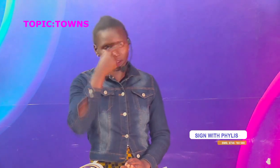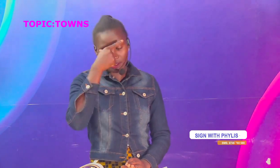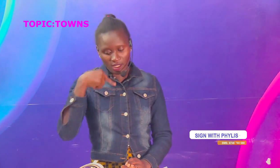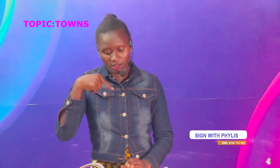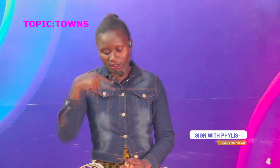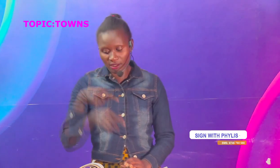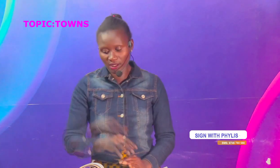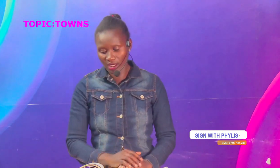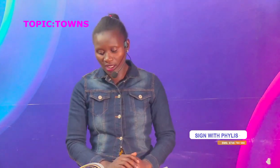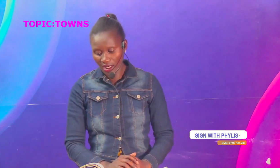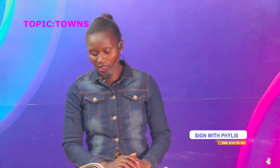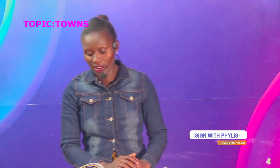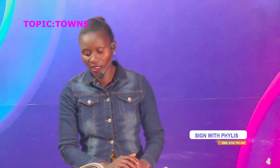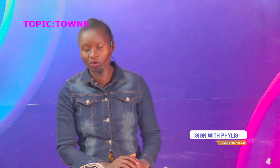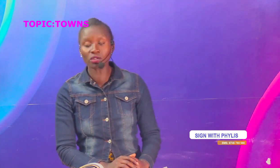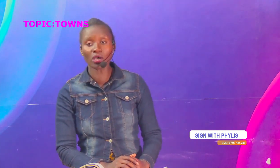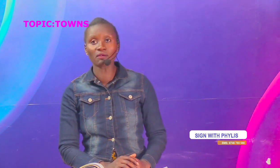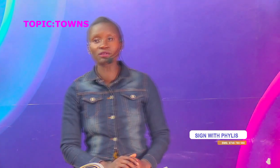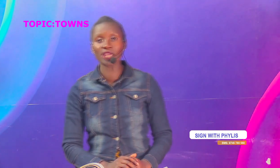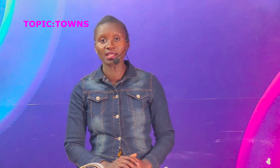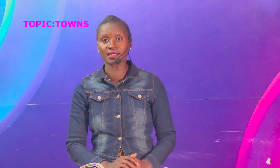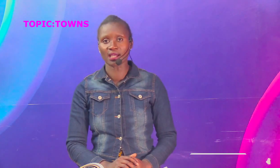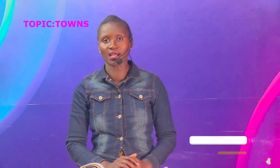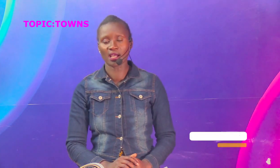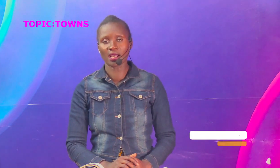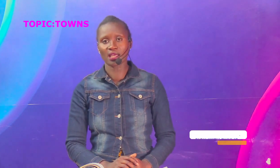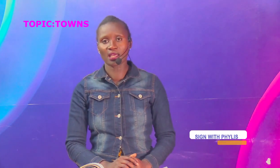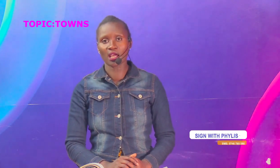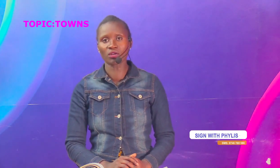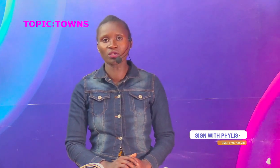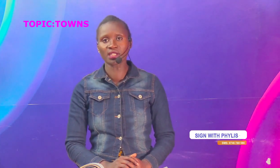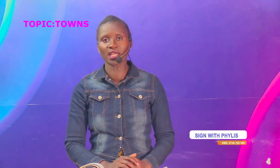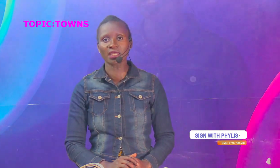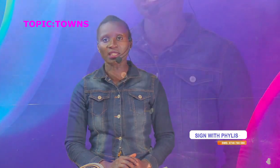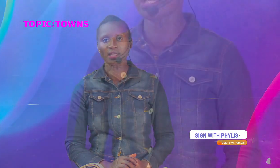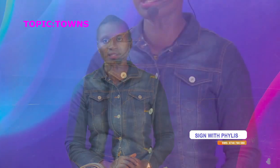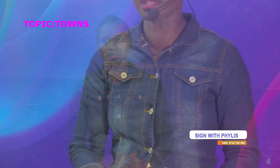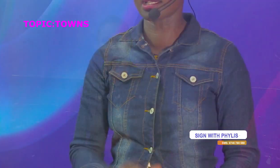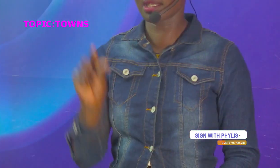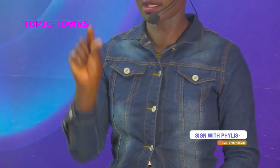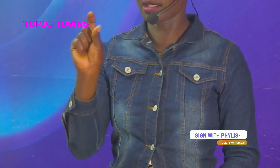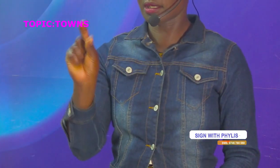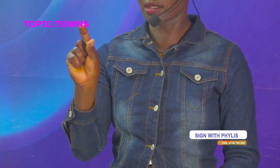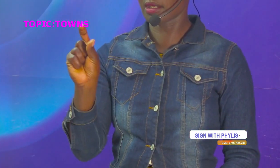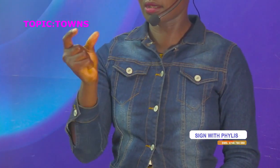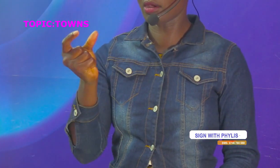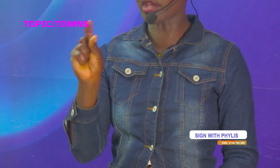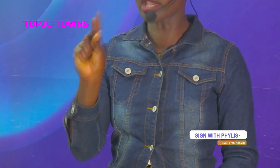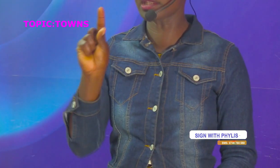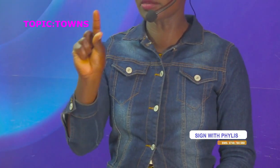Cabernet. And then also have Nyanza. How do we sign Nyanza? You're making something like letter